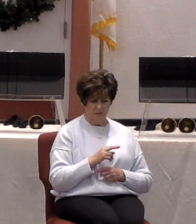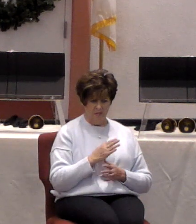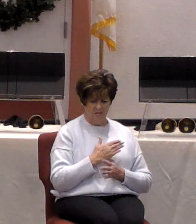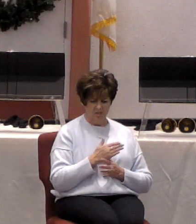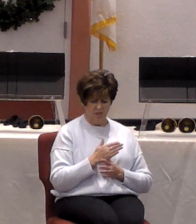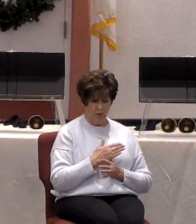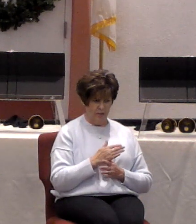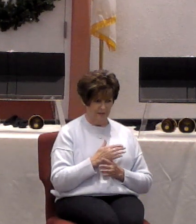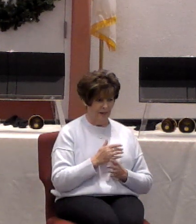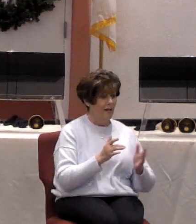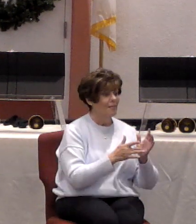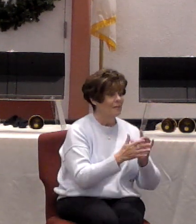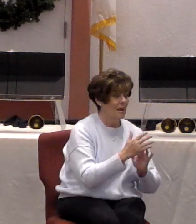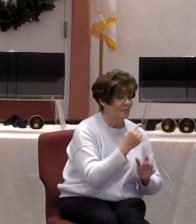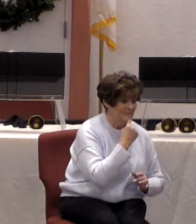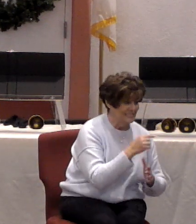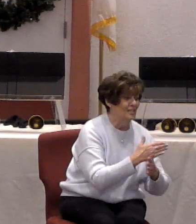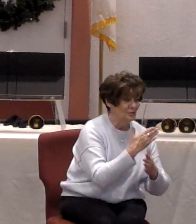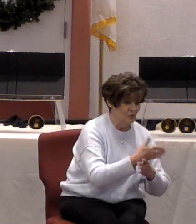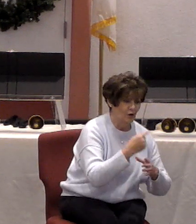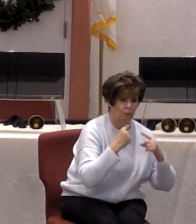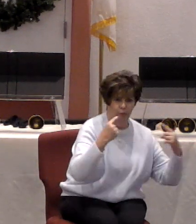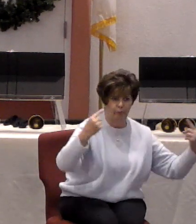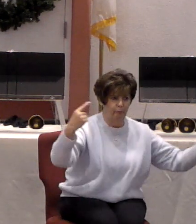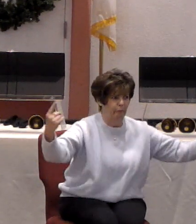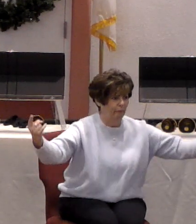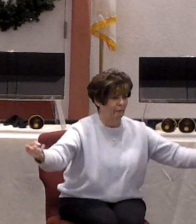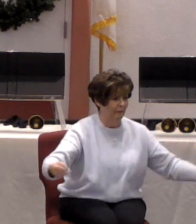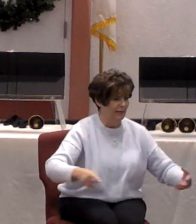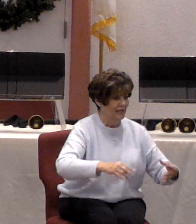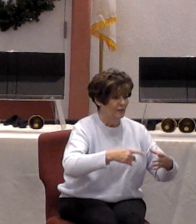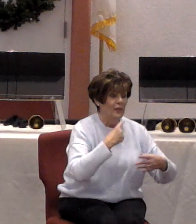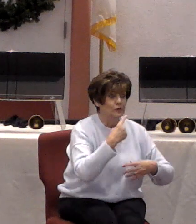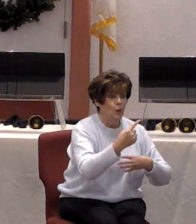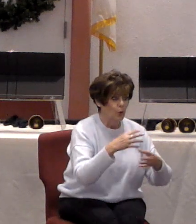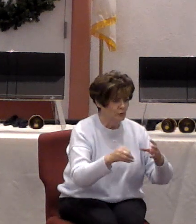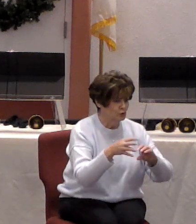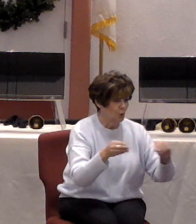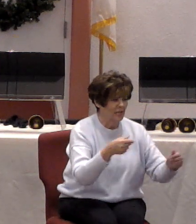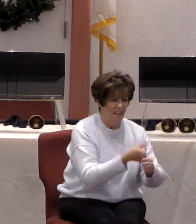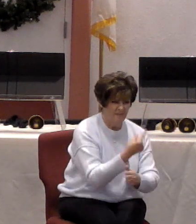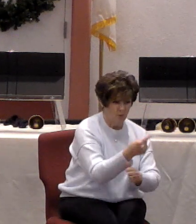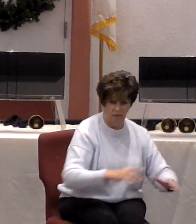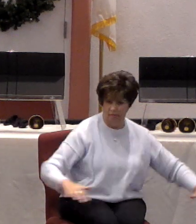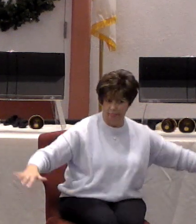Scripture tells us they went from there and they began to tell the story to everybody around them.